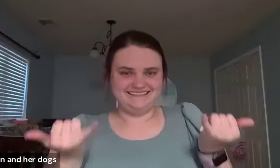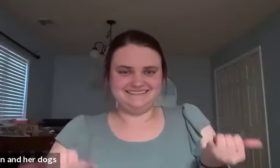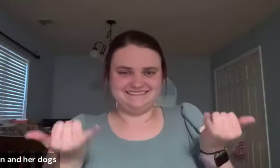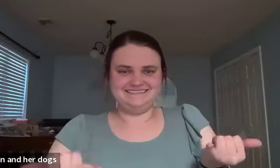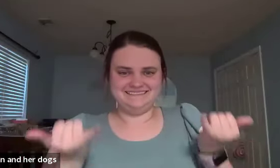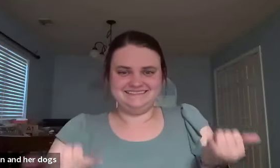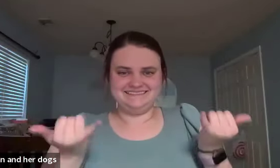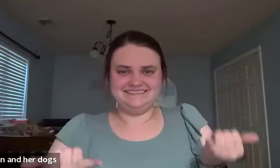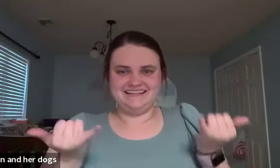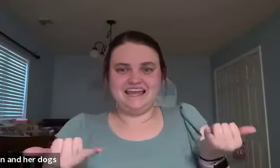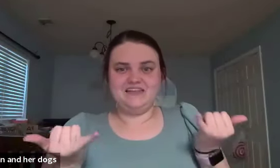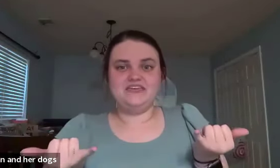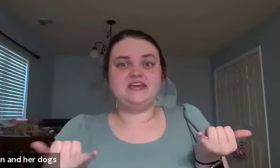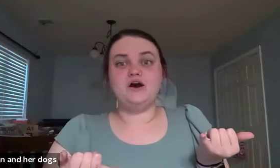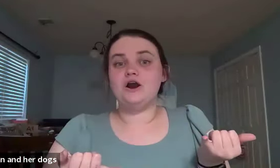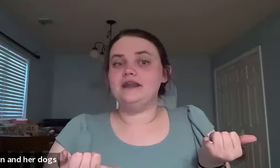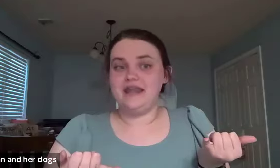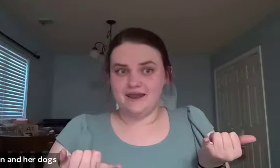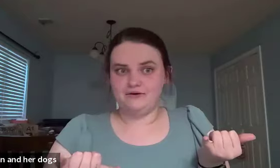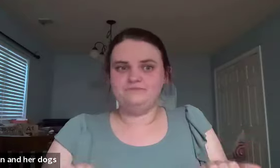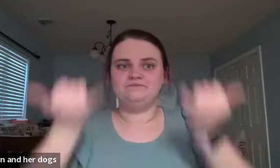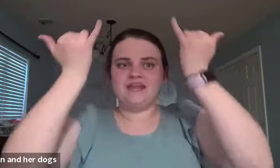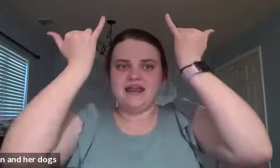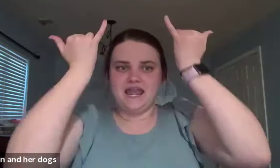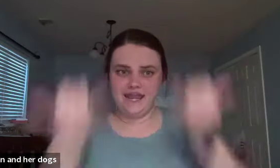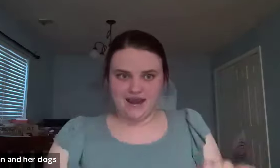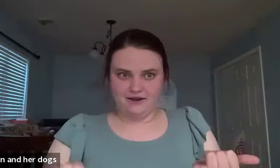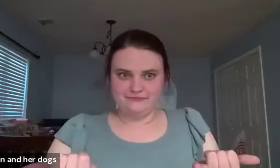Today. And then our now. Now.